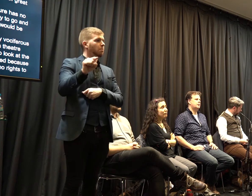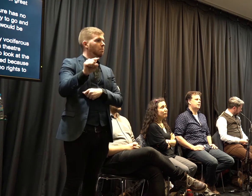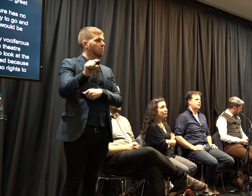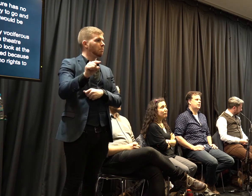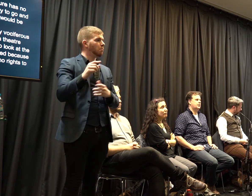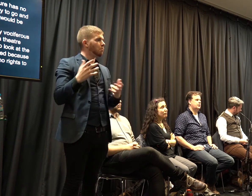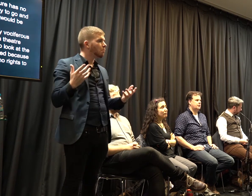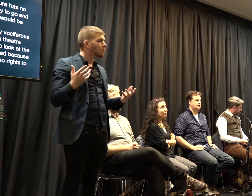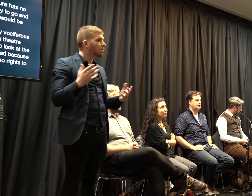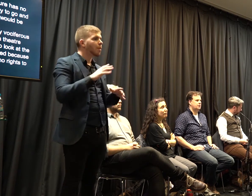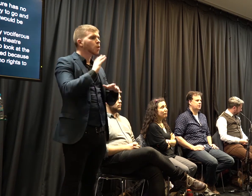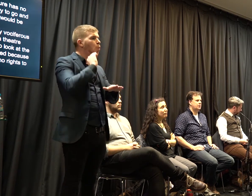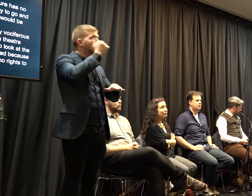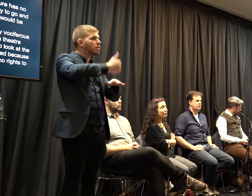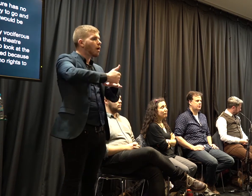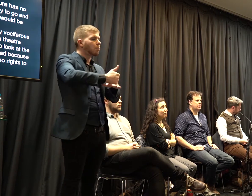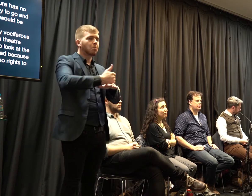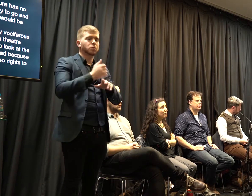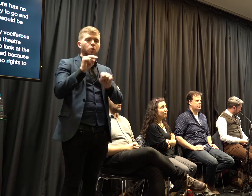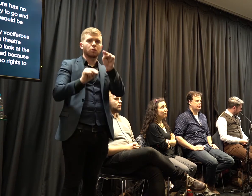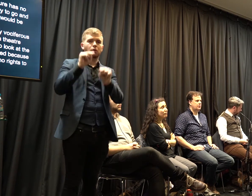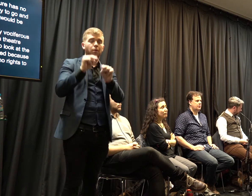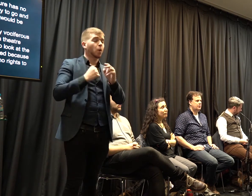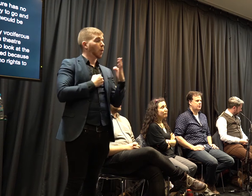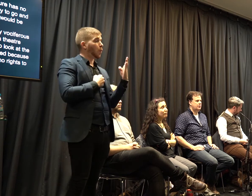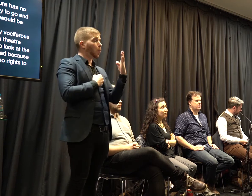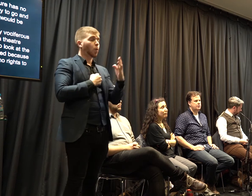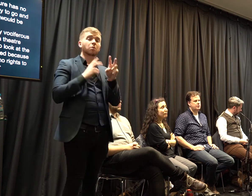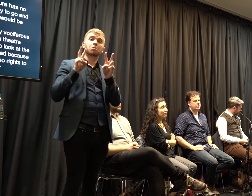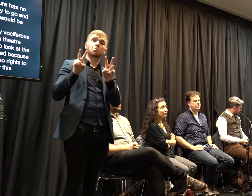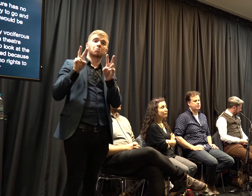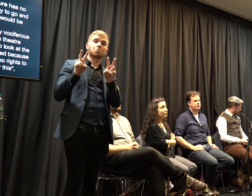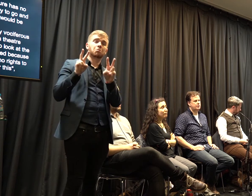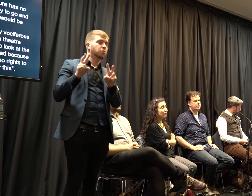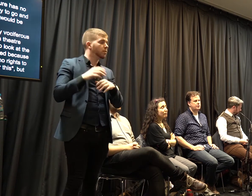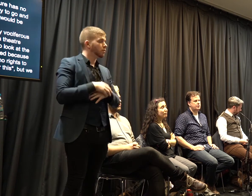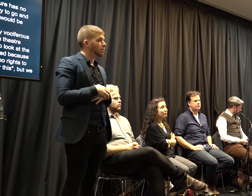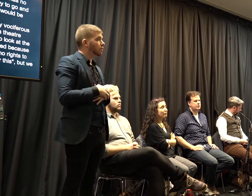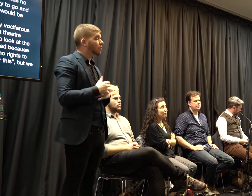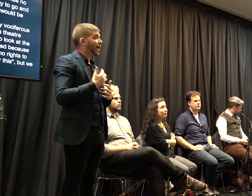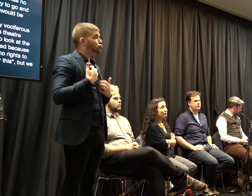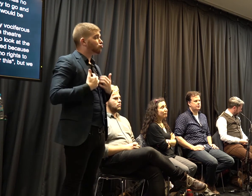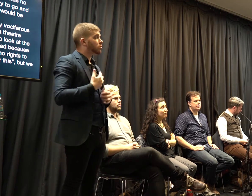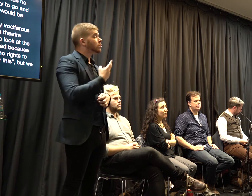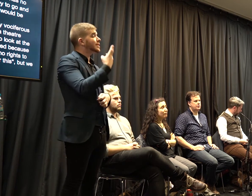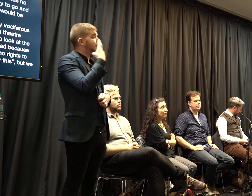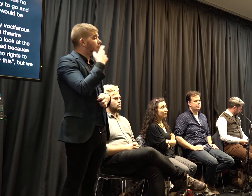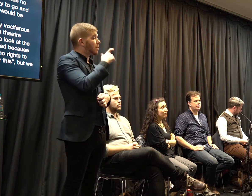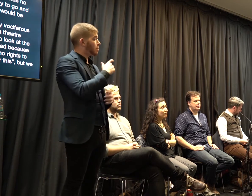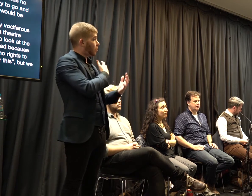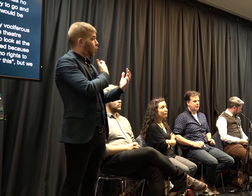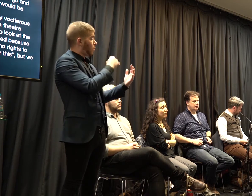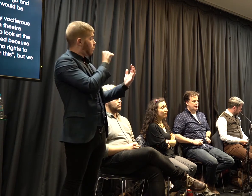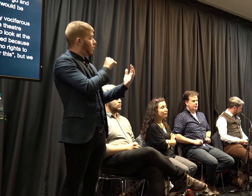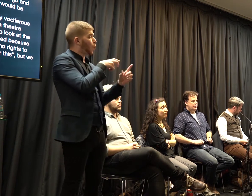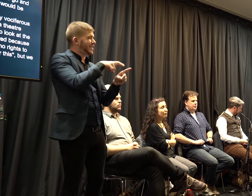there is no setup for this. But we went along anyway and watched. And interestingly, there were a few deaf people in the audience, and we happened to be